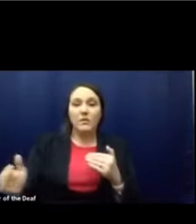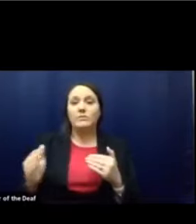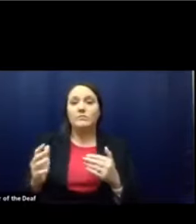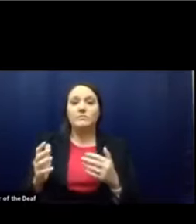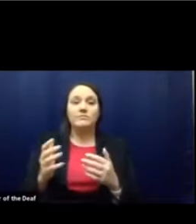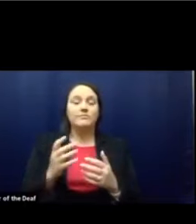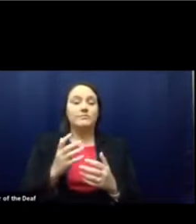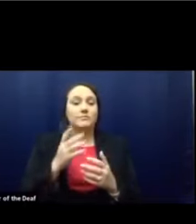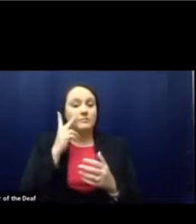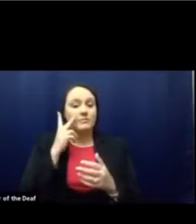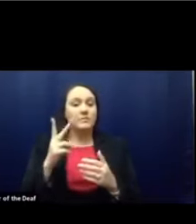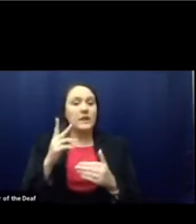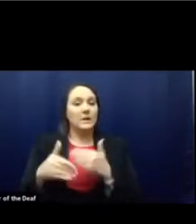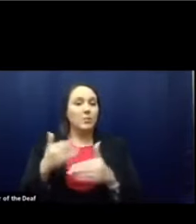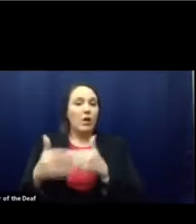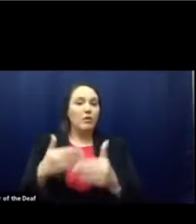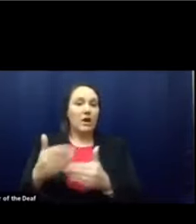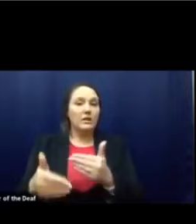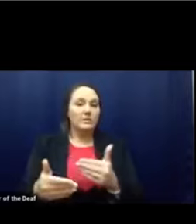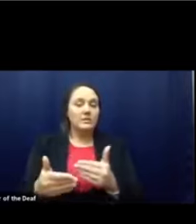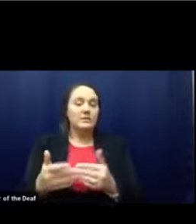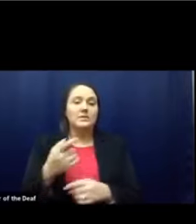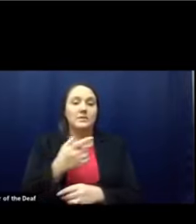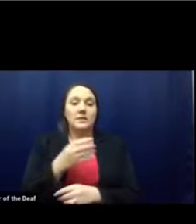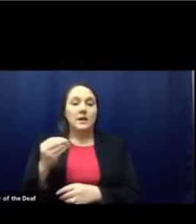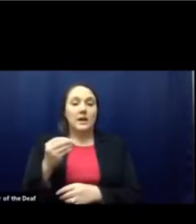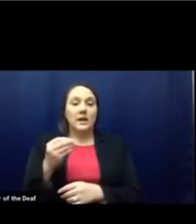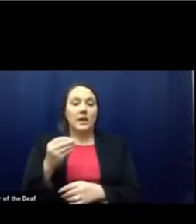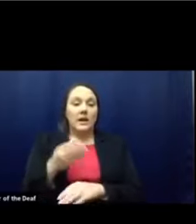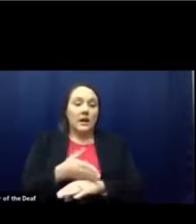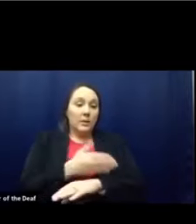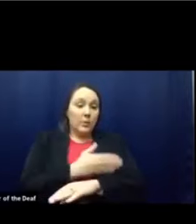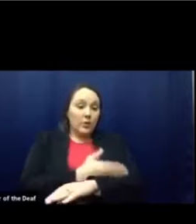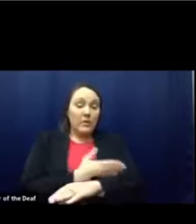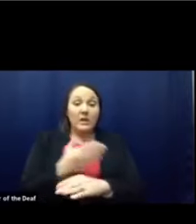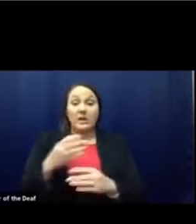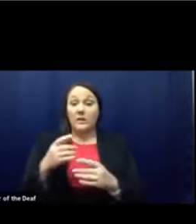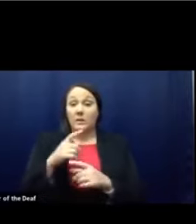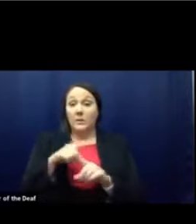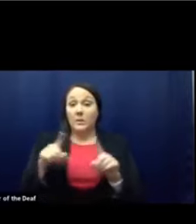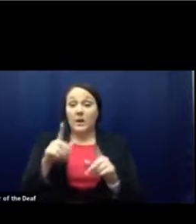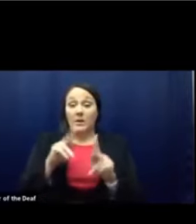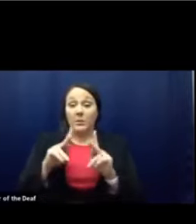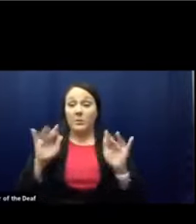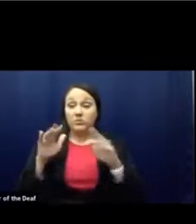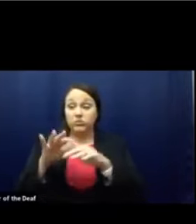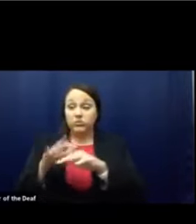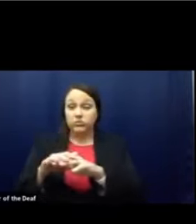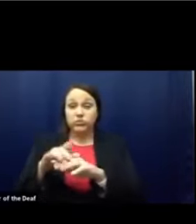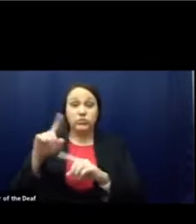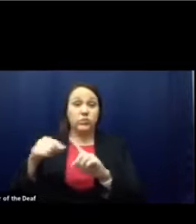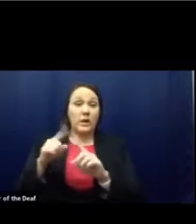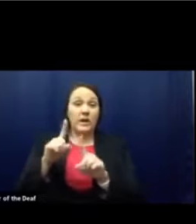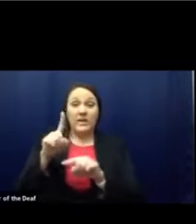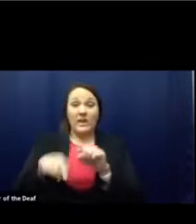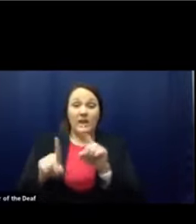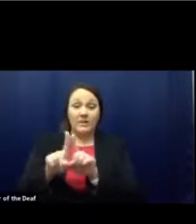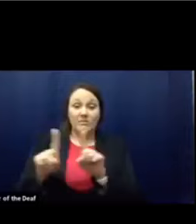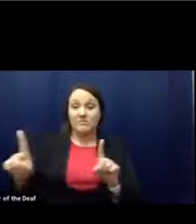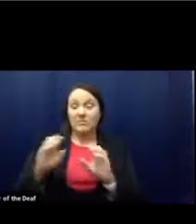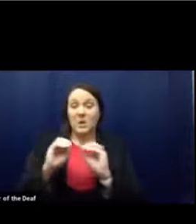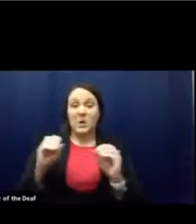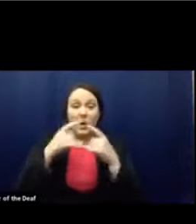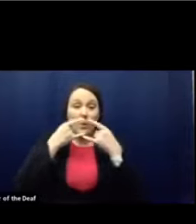the progress that we're making. And these large gatherings where folks aren't able to social distance, when they're not wearing masks, are